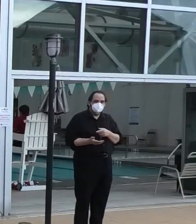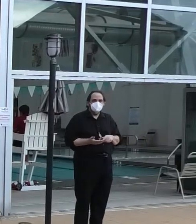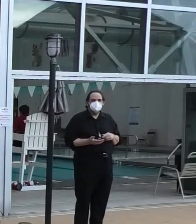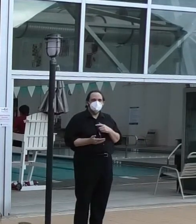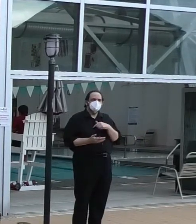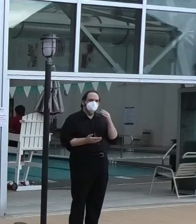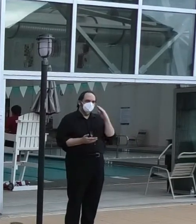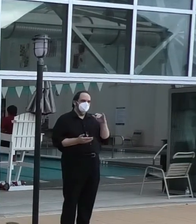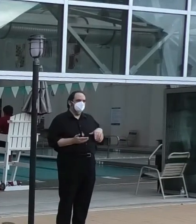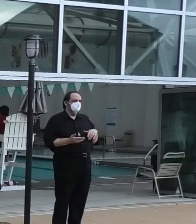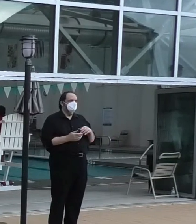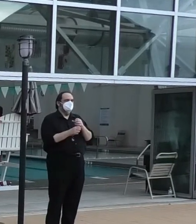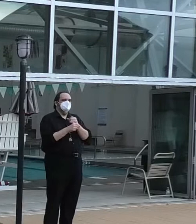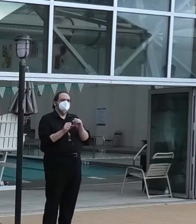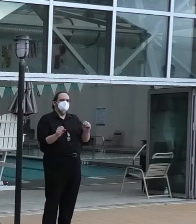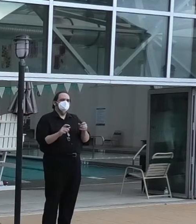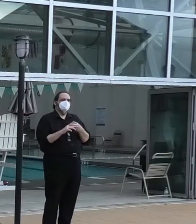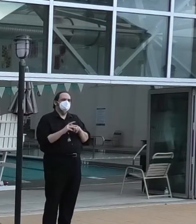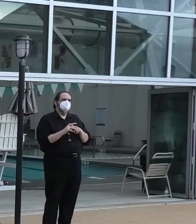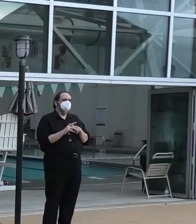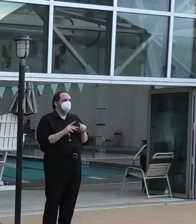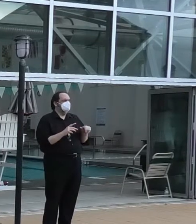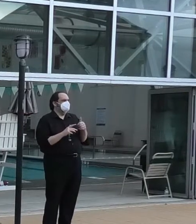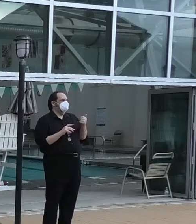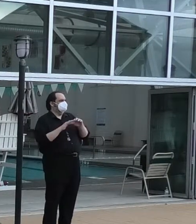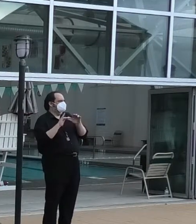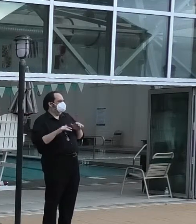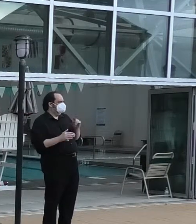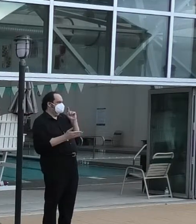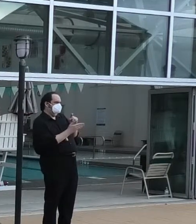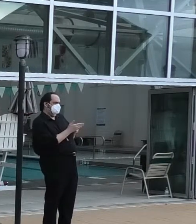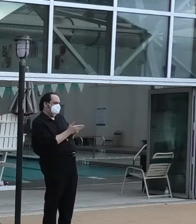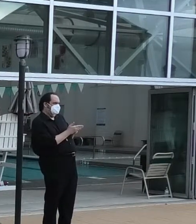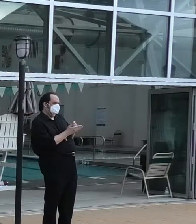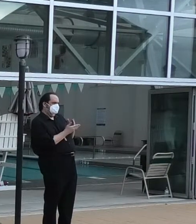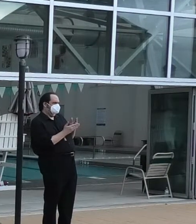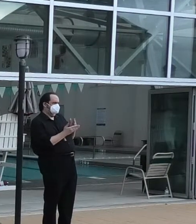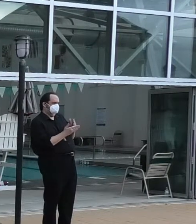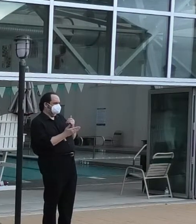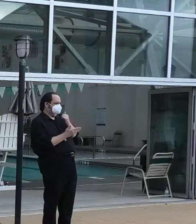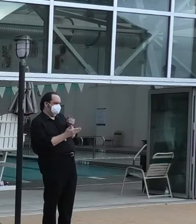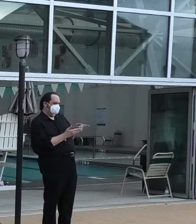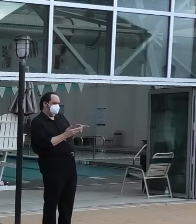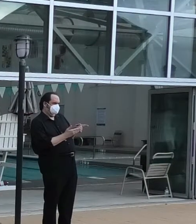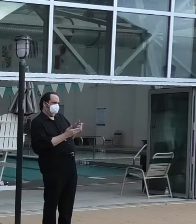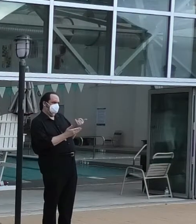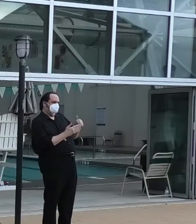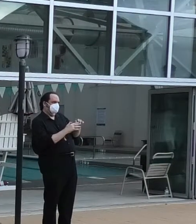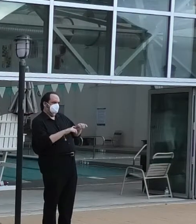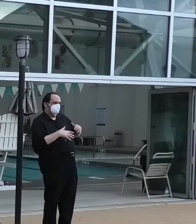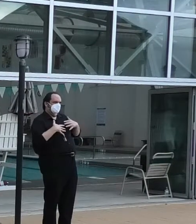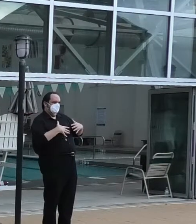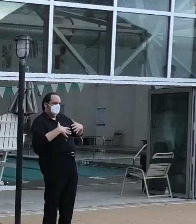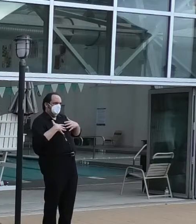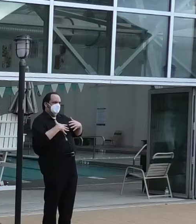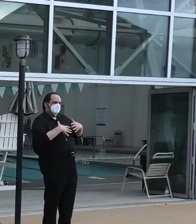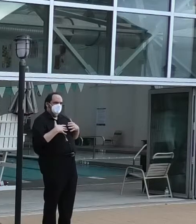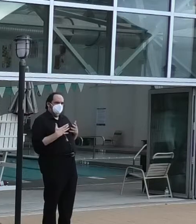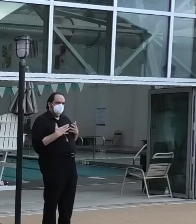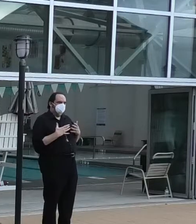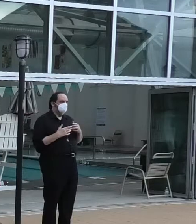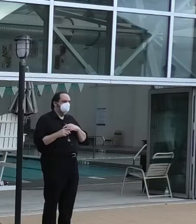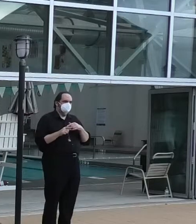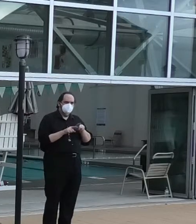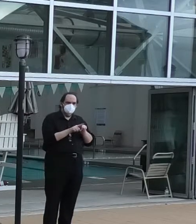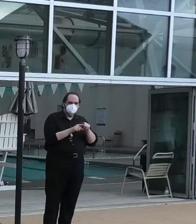We know that this rescue all started from a fellow swimmer who recognized that something wasn't right with another swimmer in the pool. We